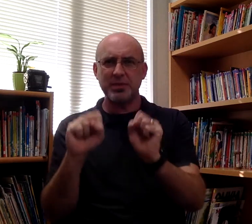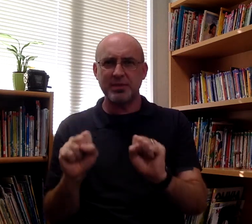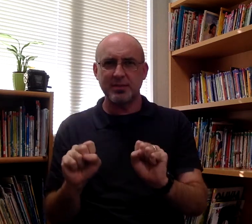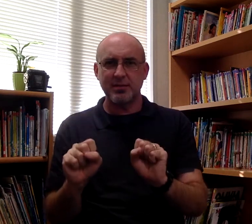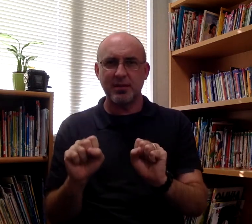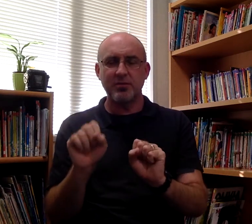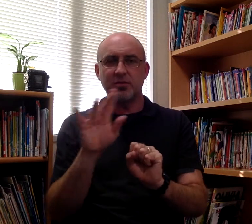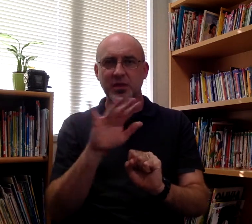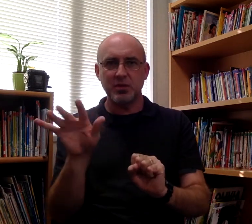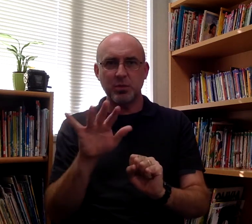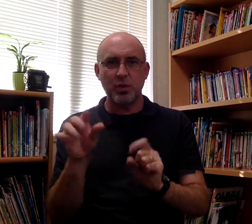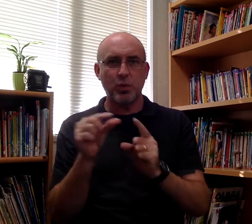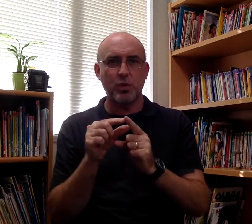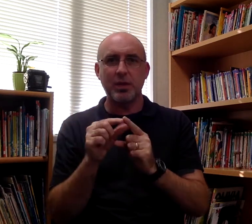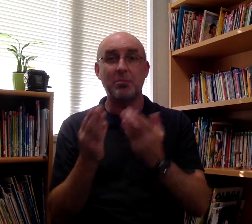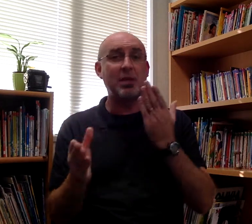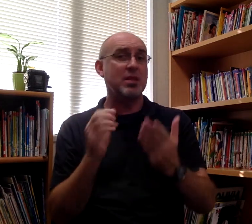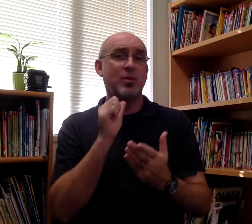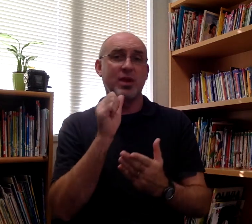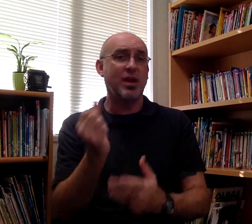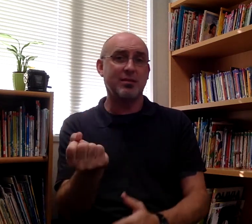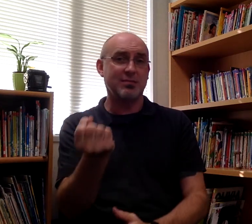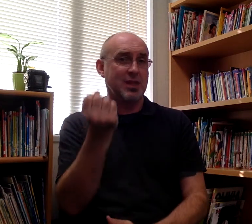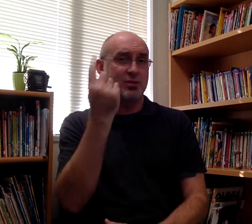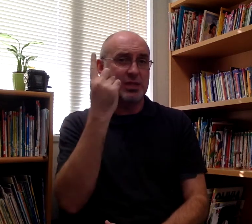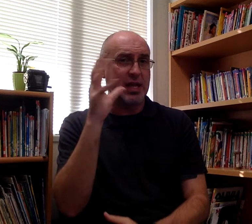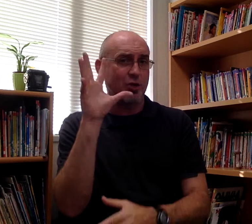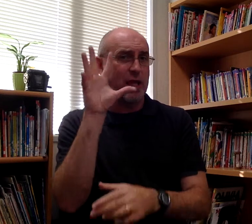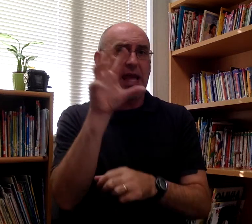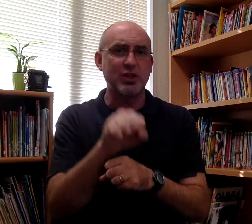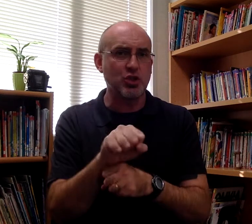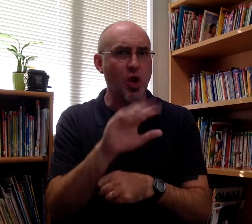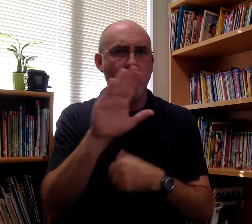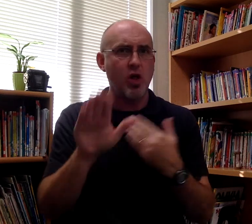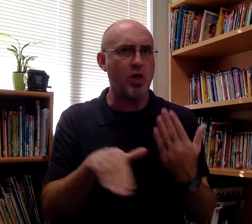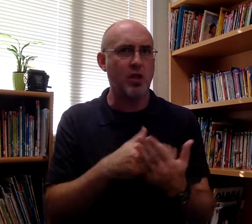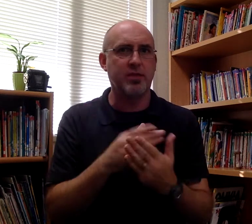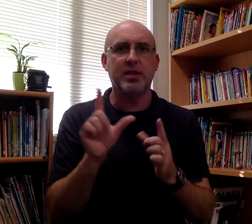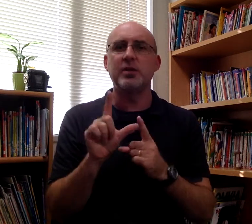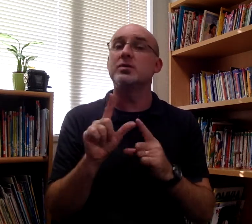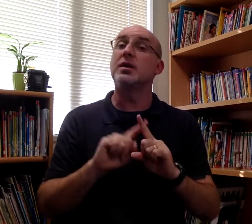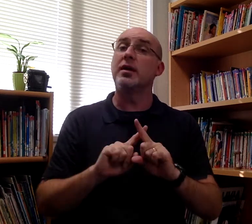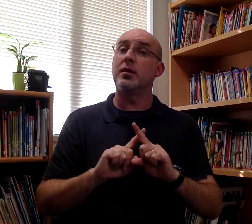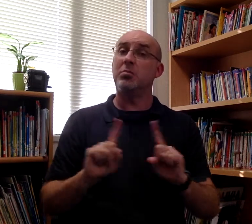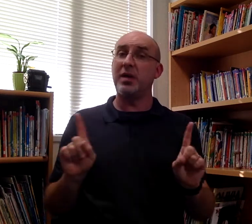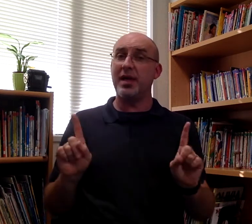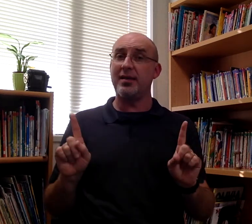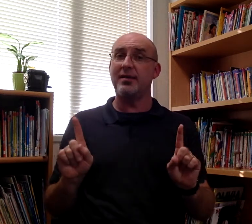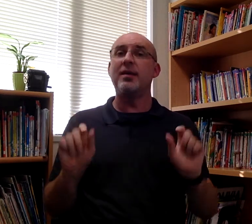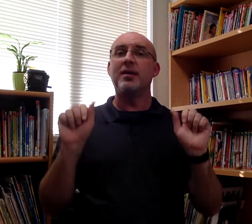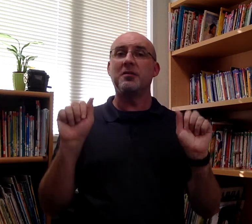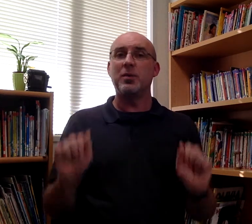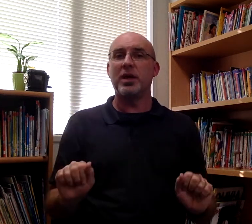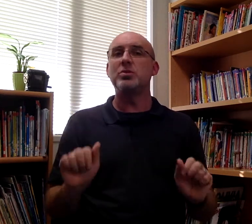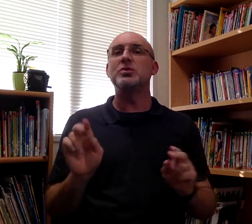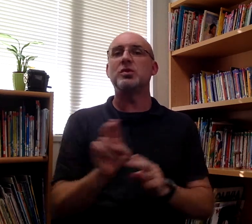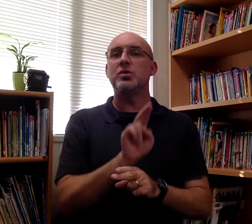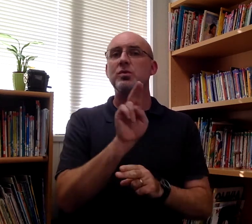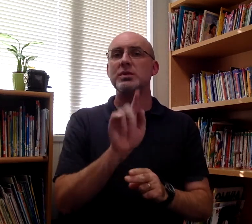shapes of the fingerspelled word, and maybe they would not understand or catch all the letters, but they were able to use